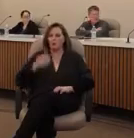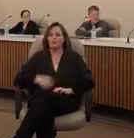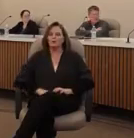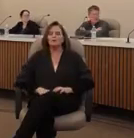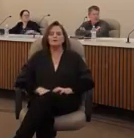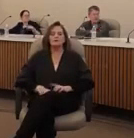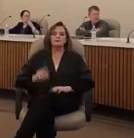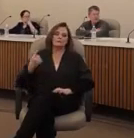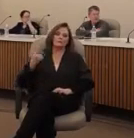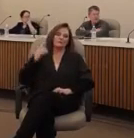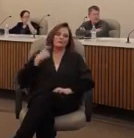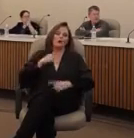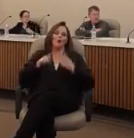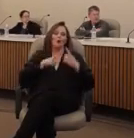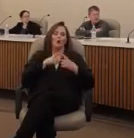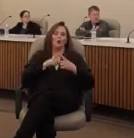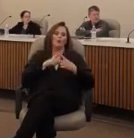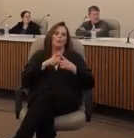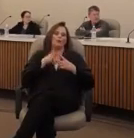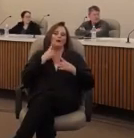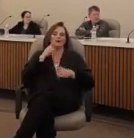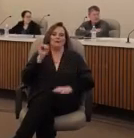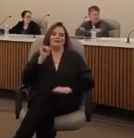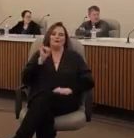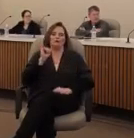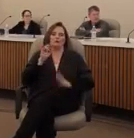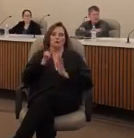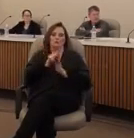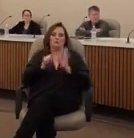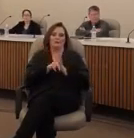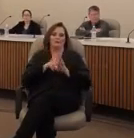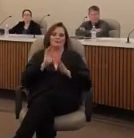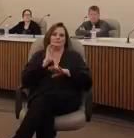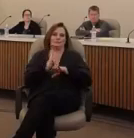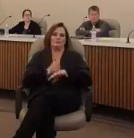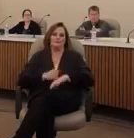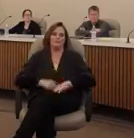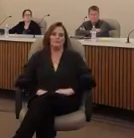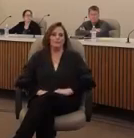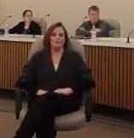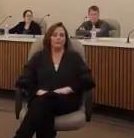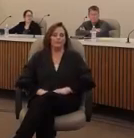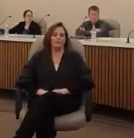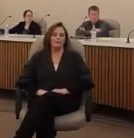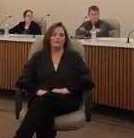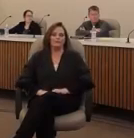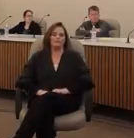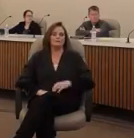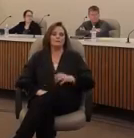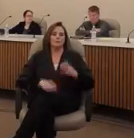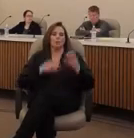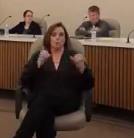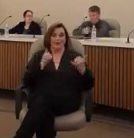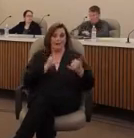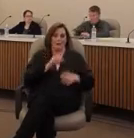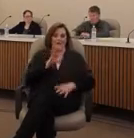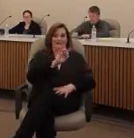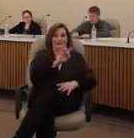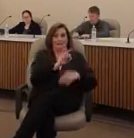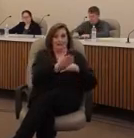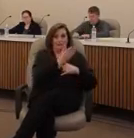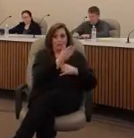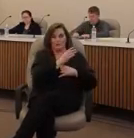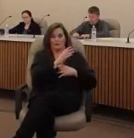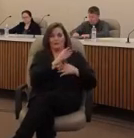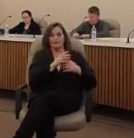Basically, whenever their insurance policy came up. The comment is that it's currently 8 a.m. to 6 p.m. via the